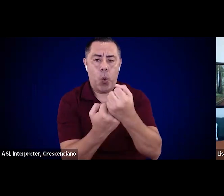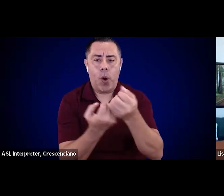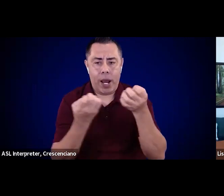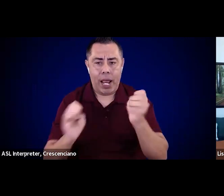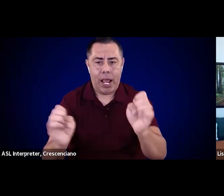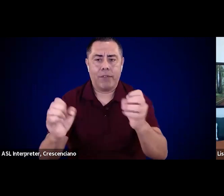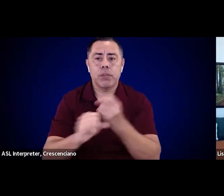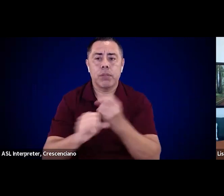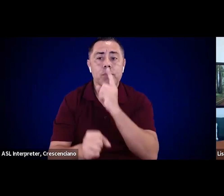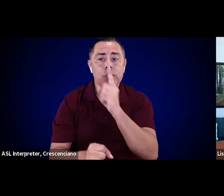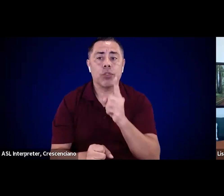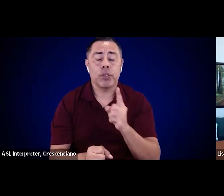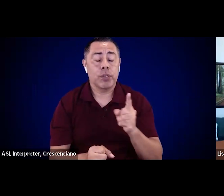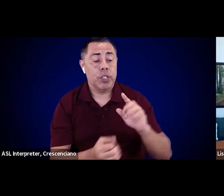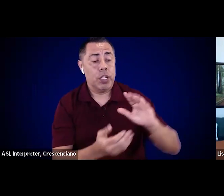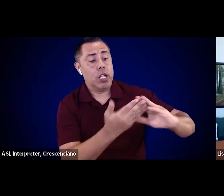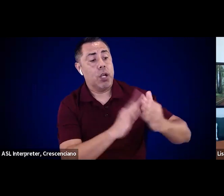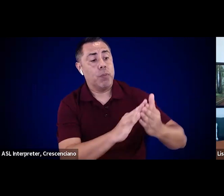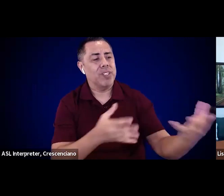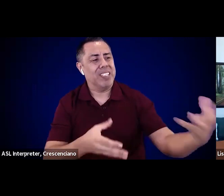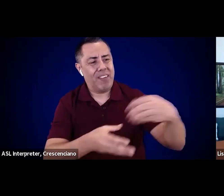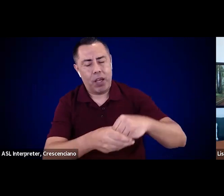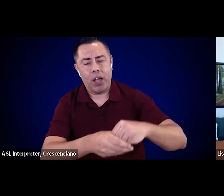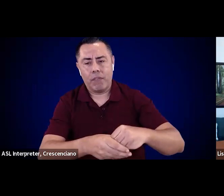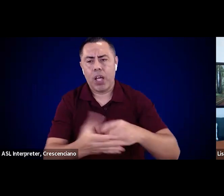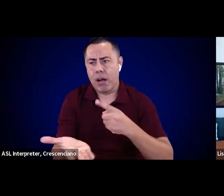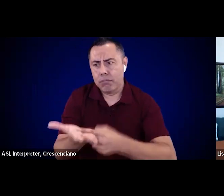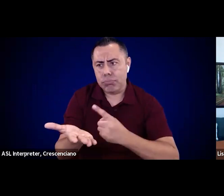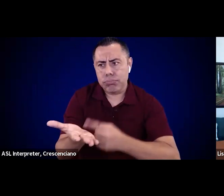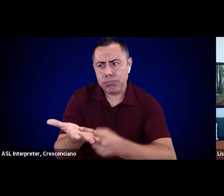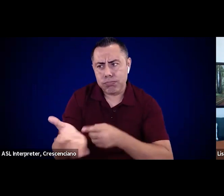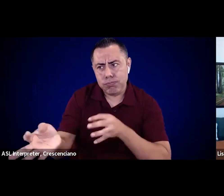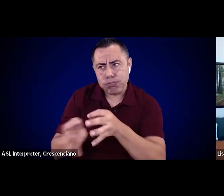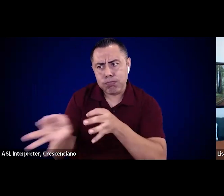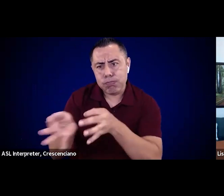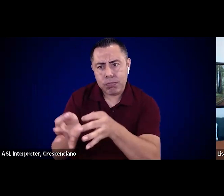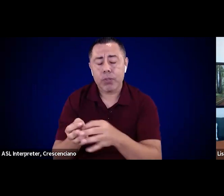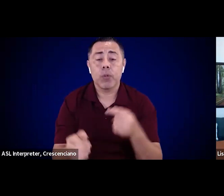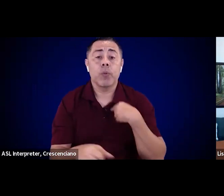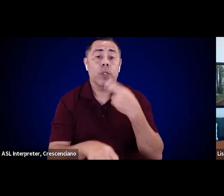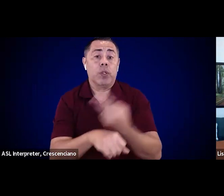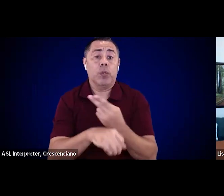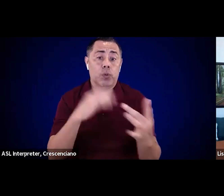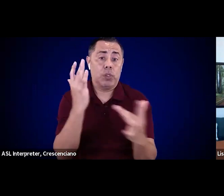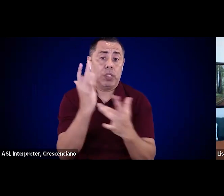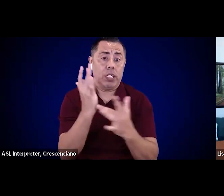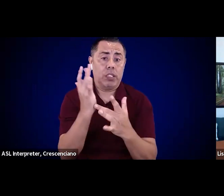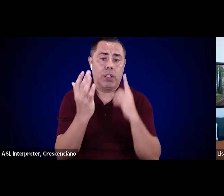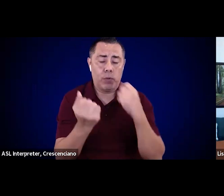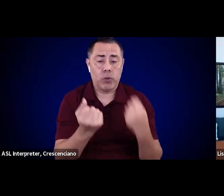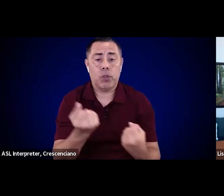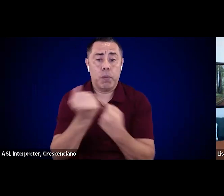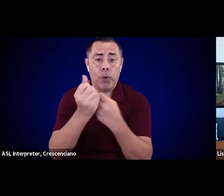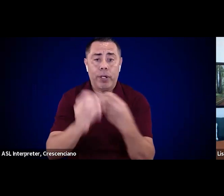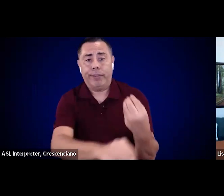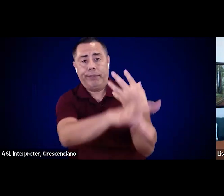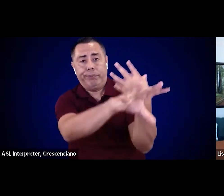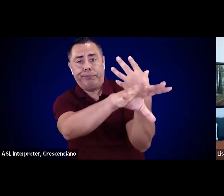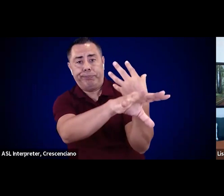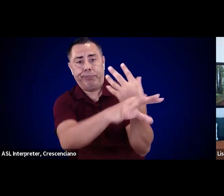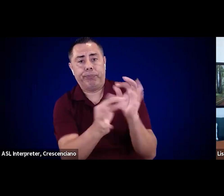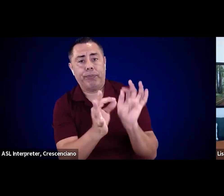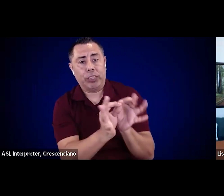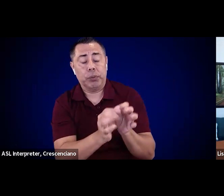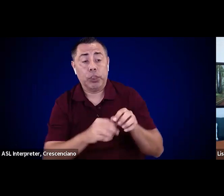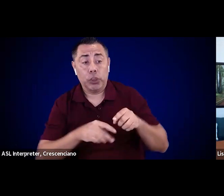at the table. We use technology to support video remote interpreting. During disasters, they're an easy to